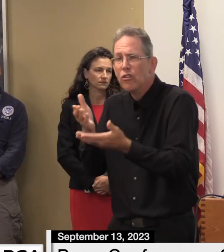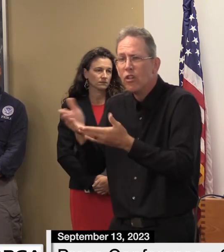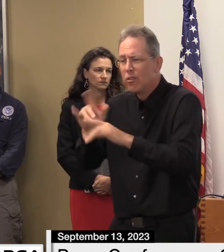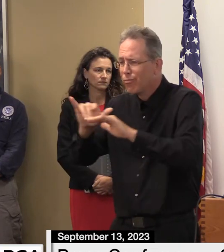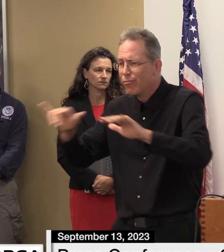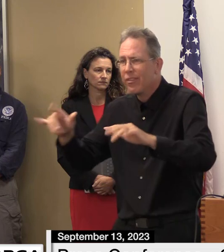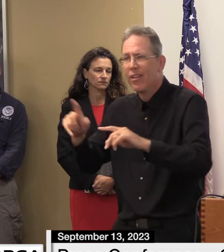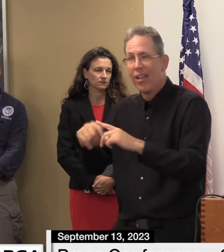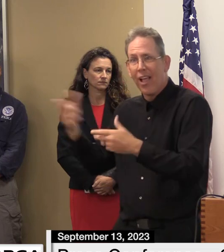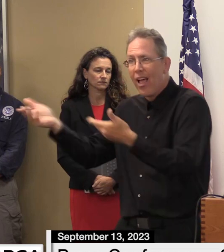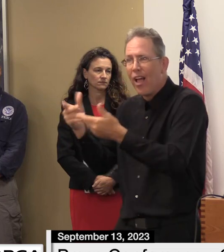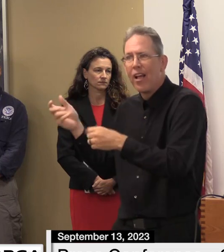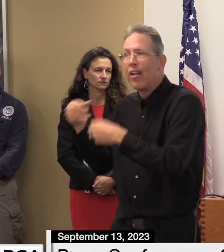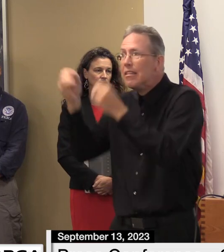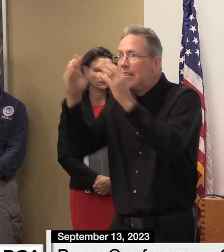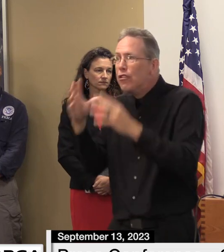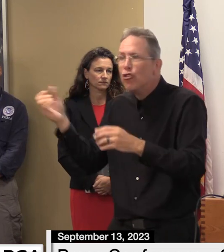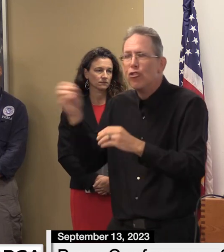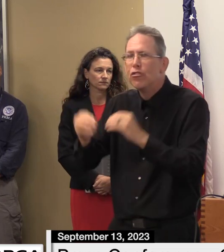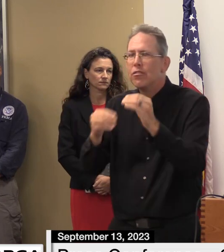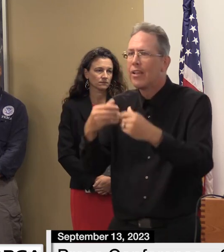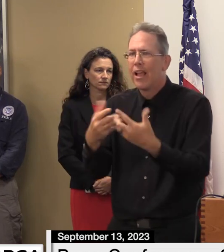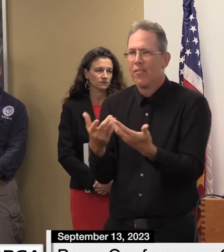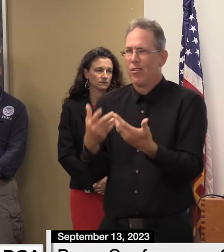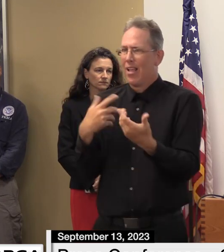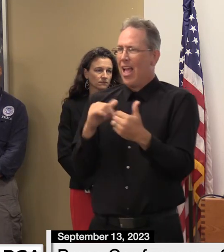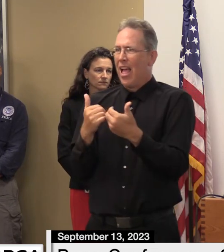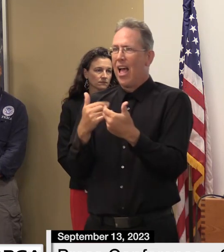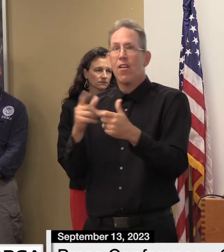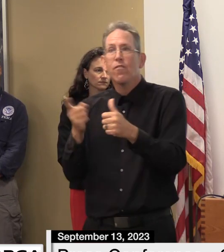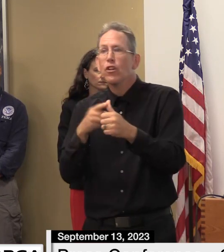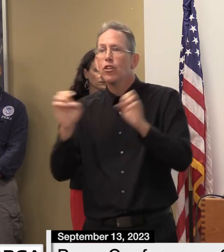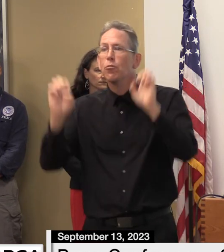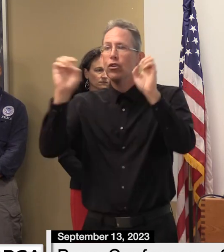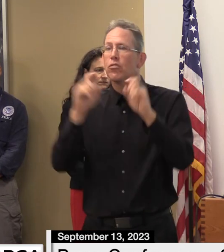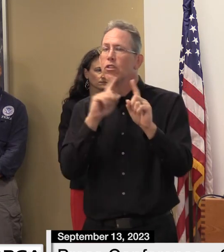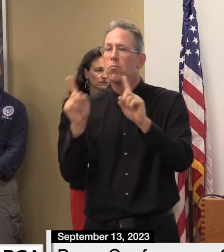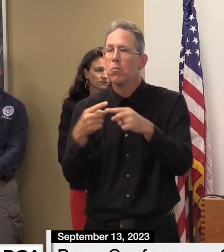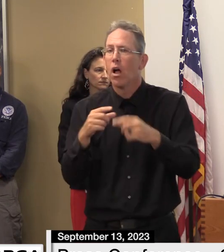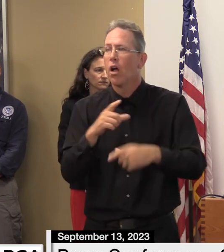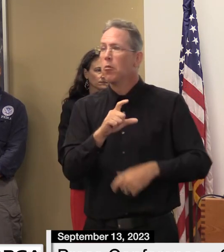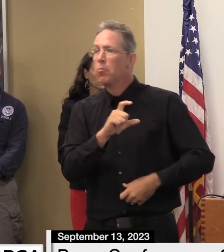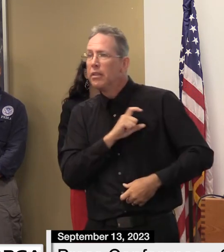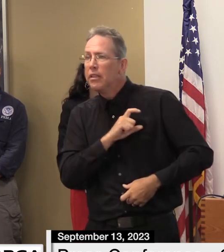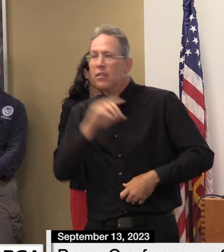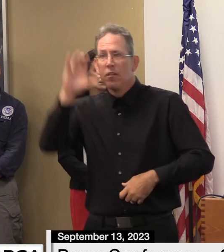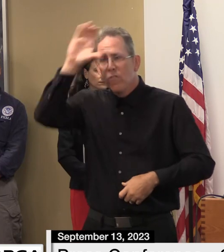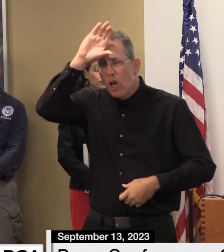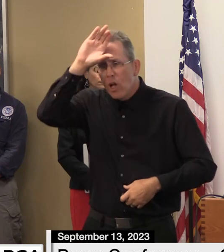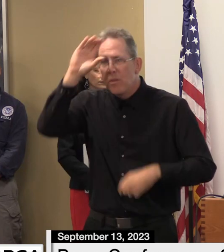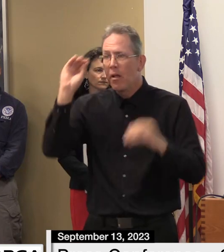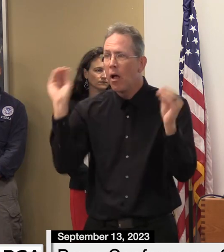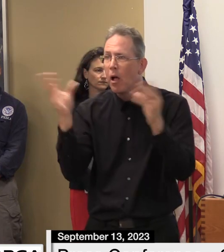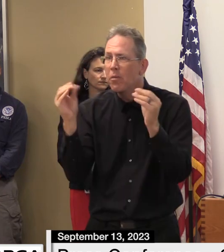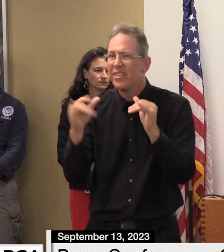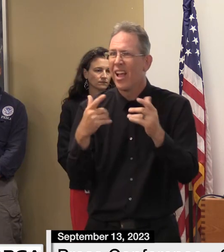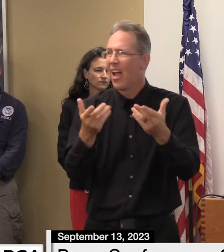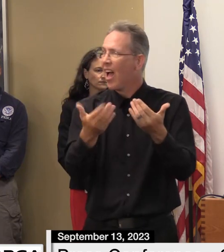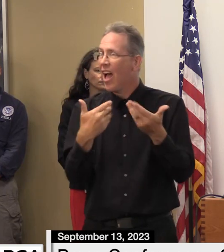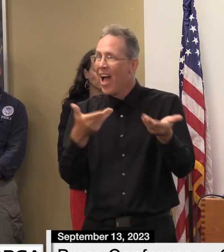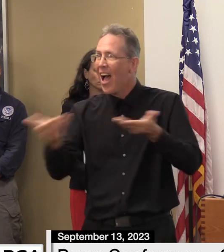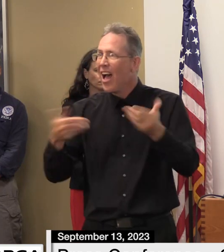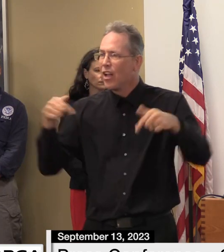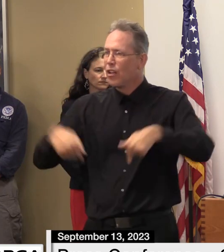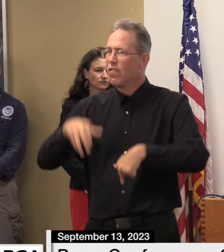can't hire teachers, first responders can't hire new recruits, because all of those individuals are unable to find housing in the